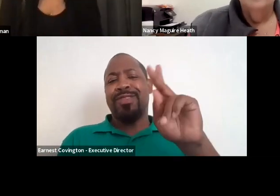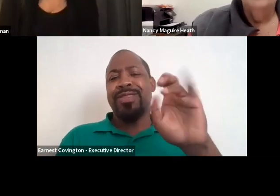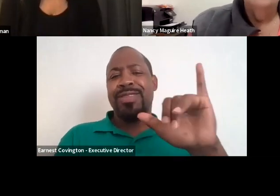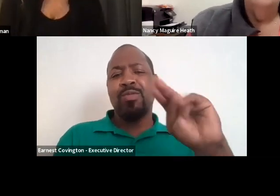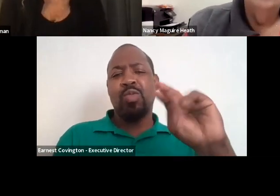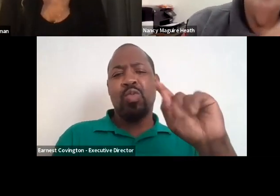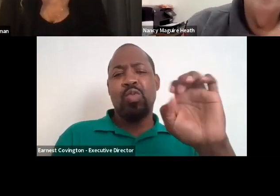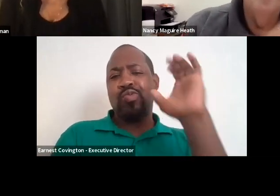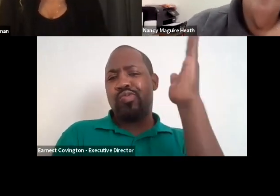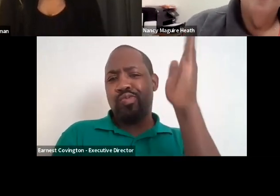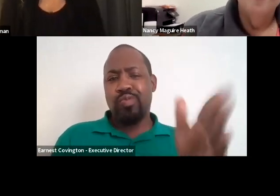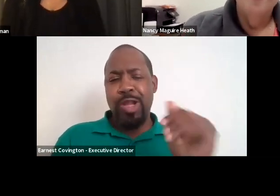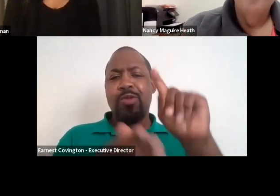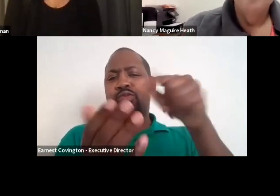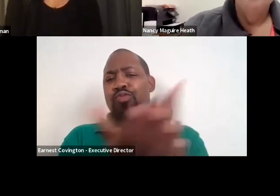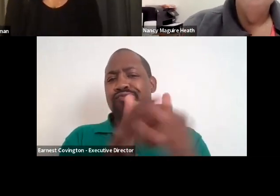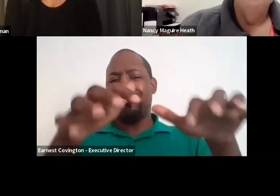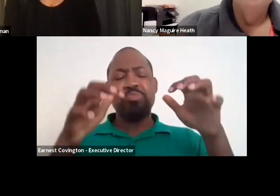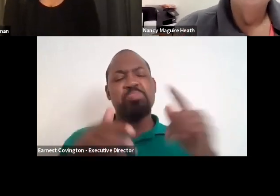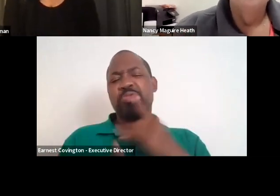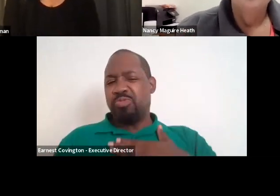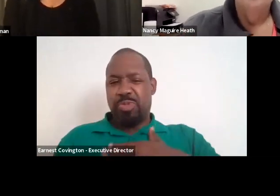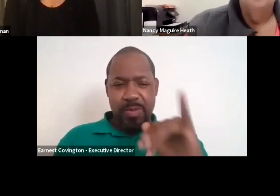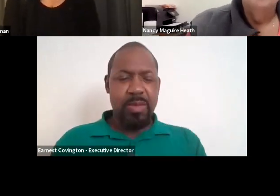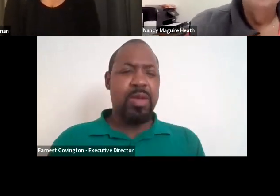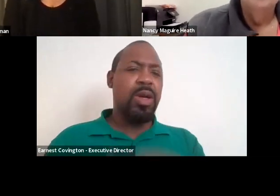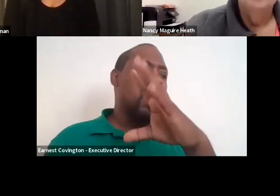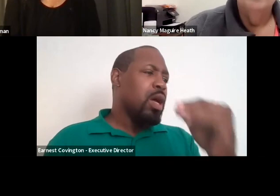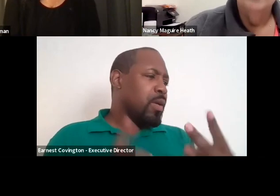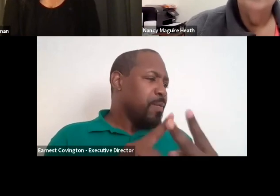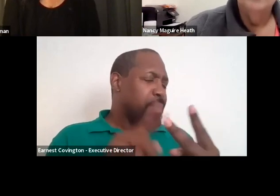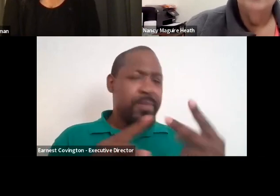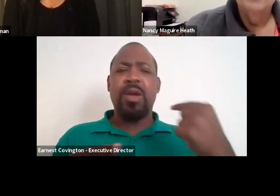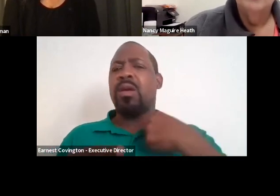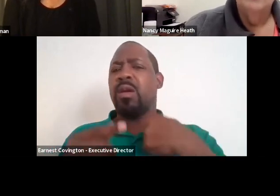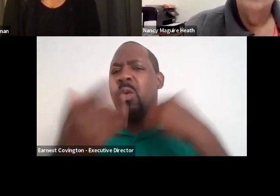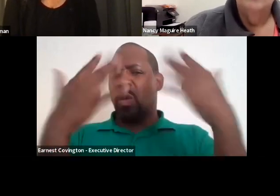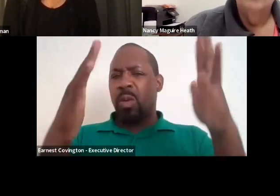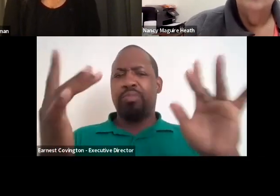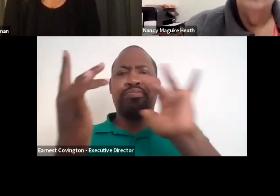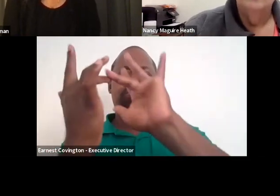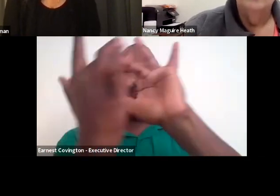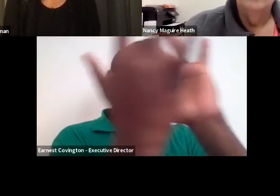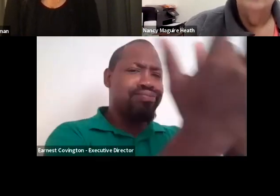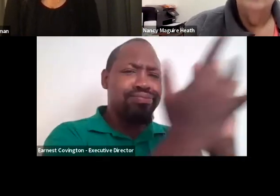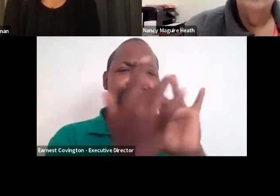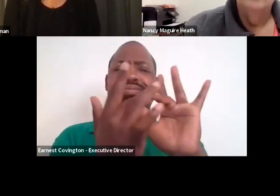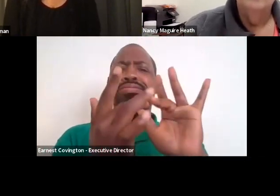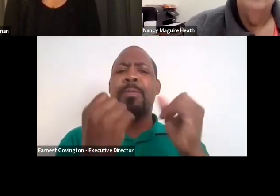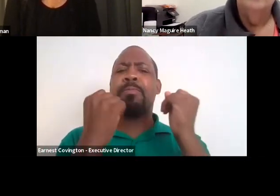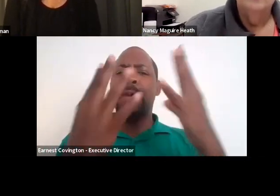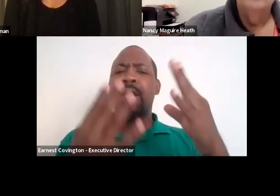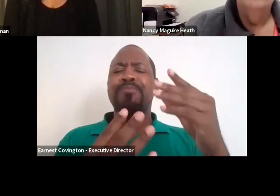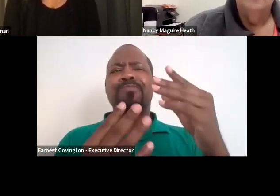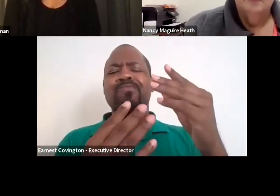warm welcome that I received. Nancy spoke to the graduating group, and thank you for inviting me to speak to them as